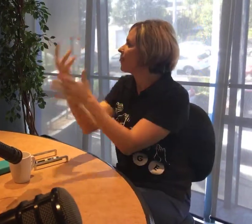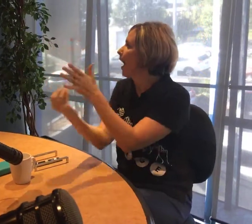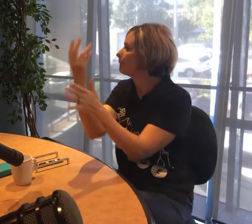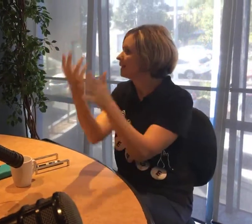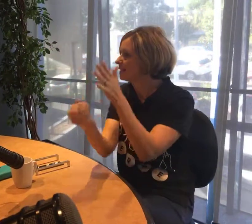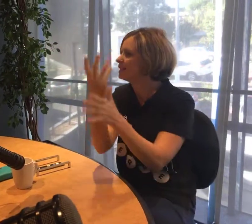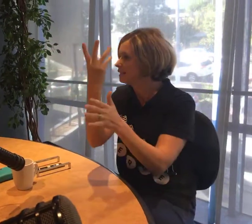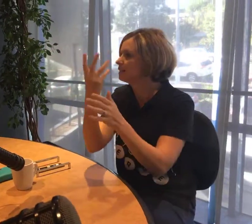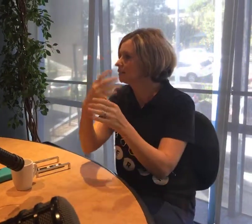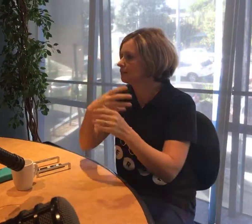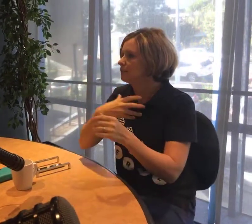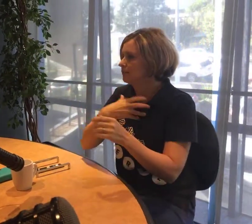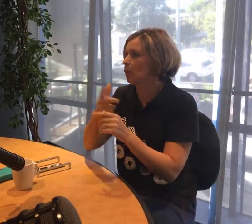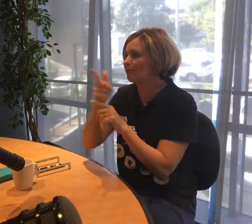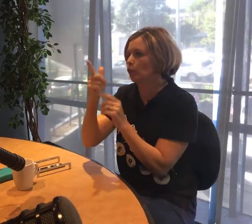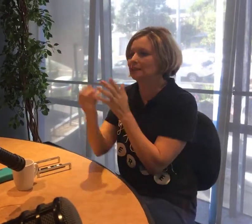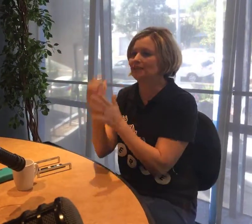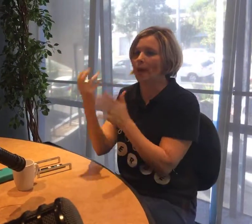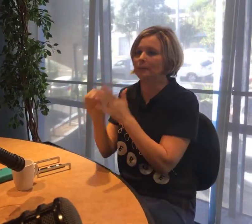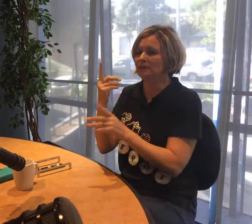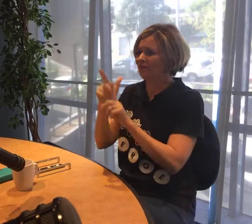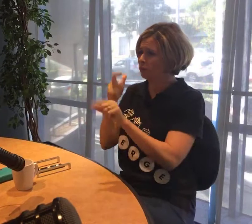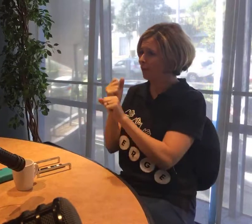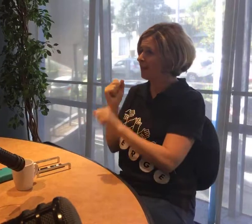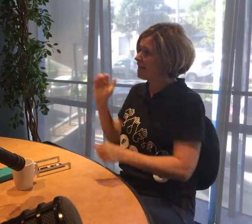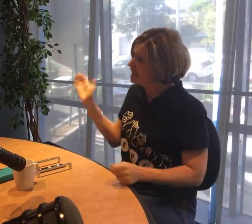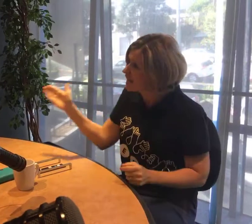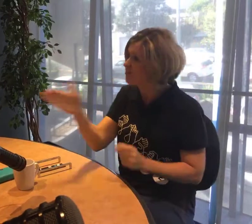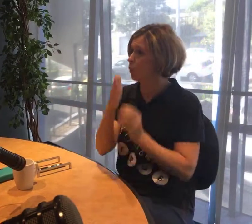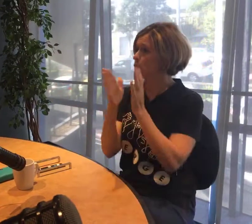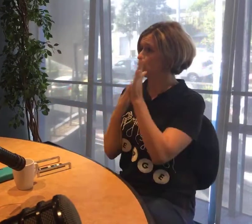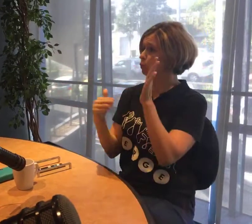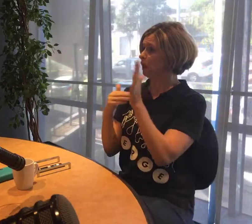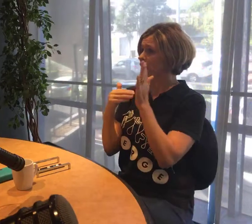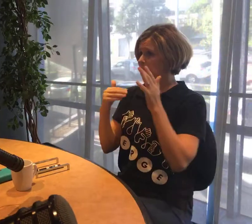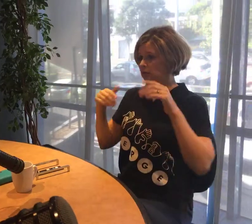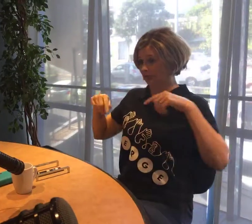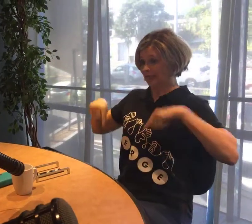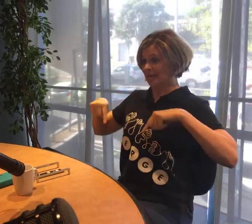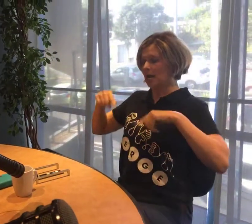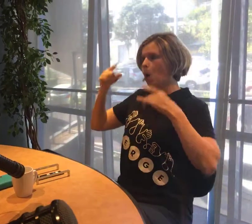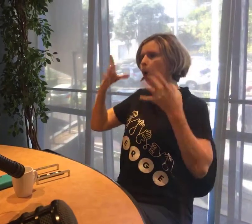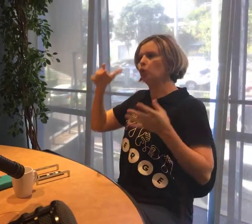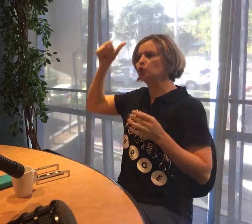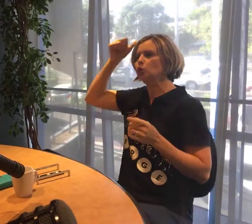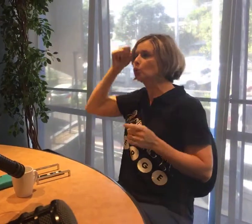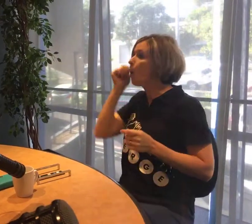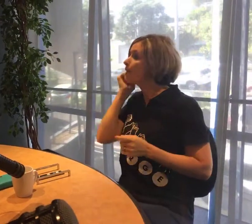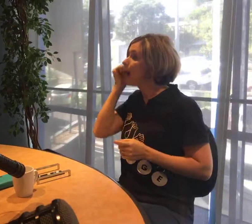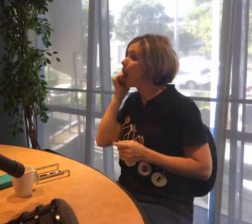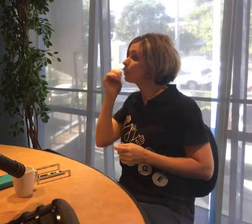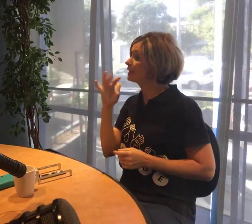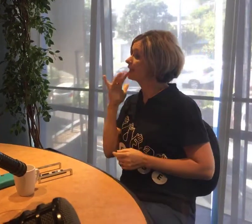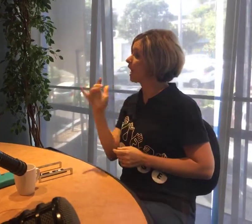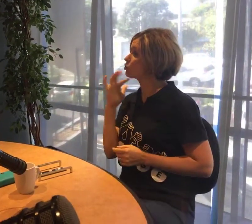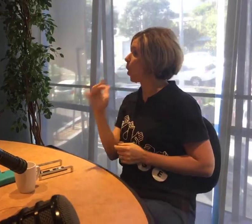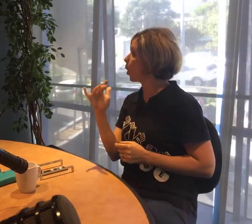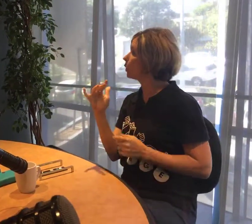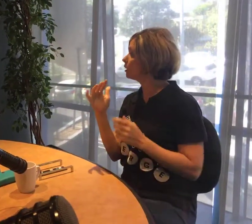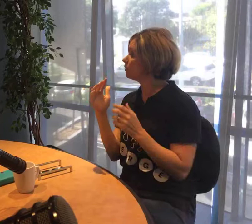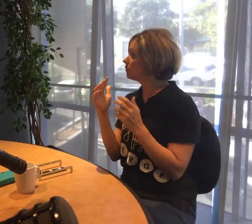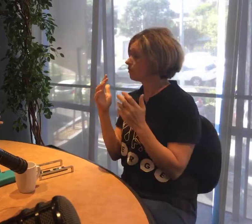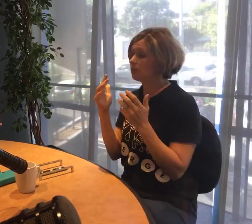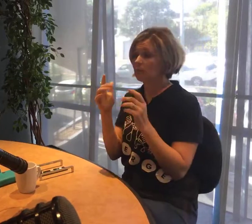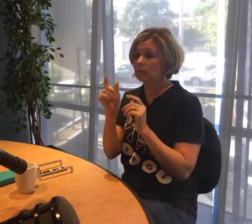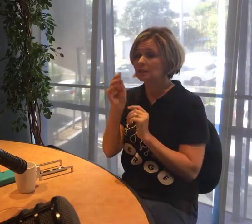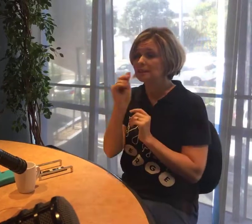the future and the development, further development. If everyone in New Zealand,